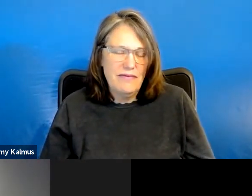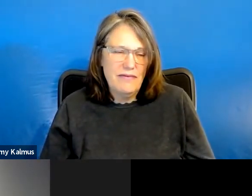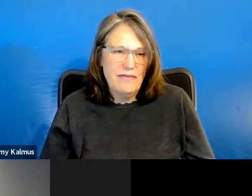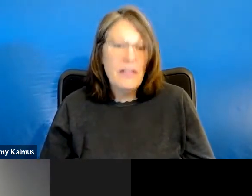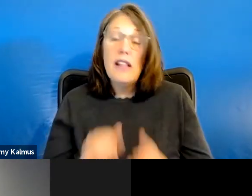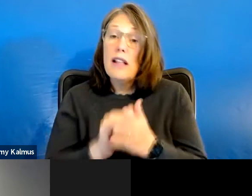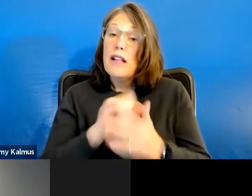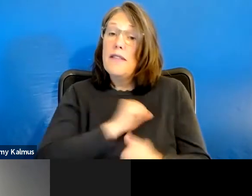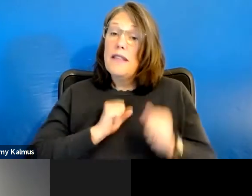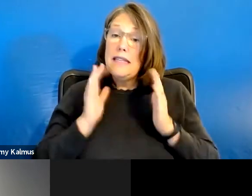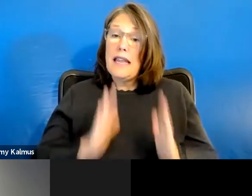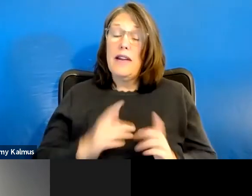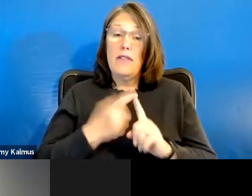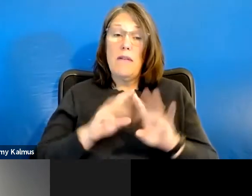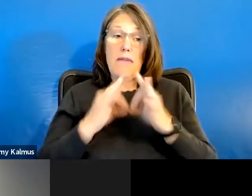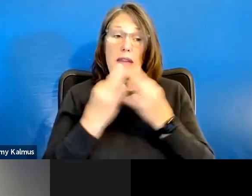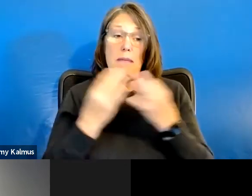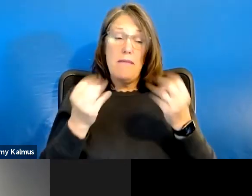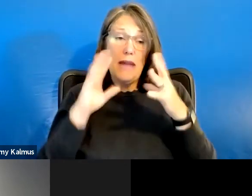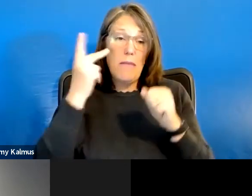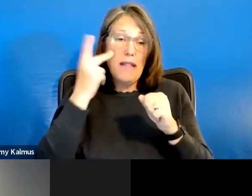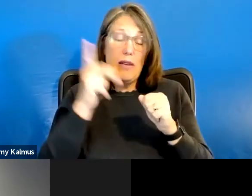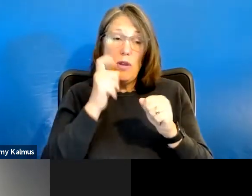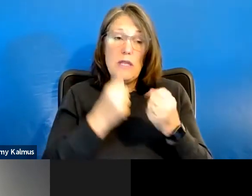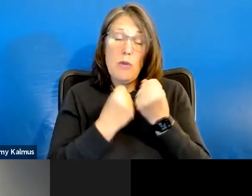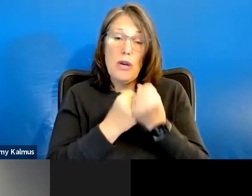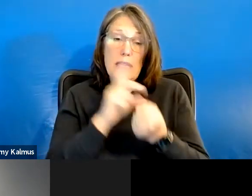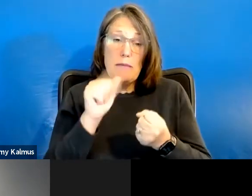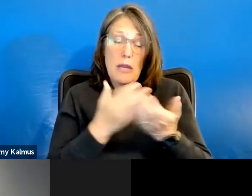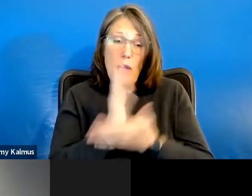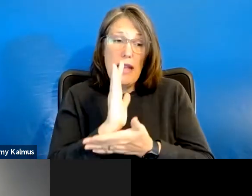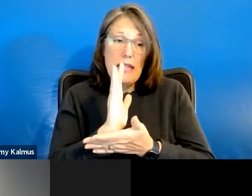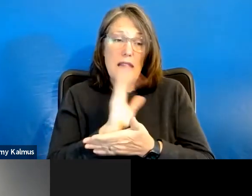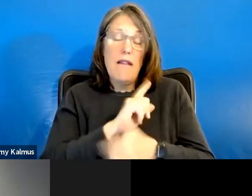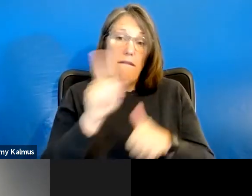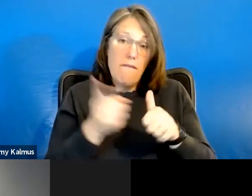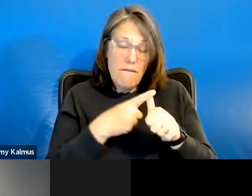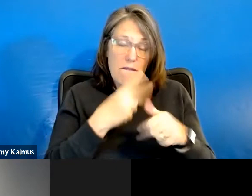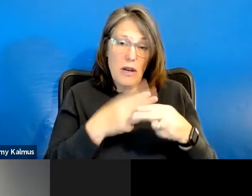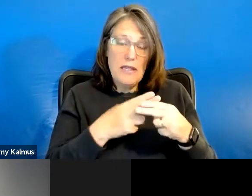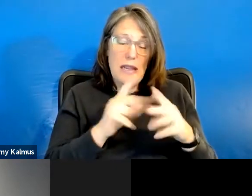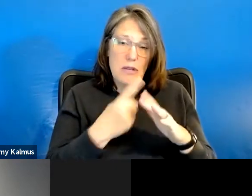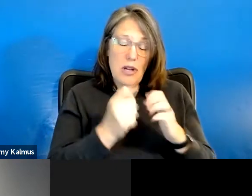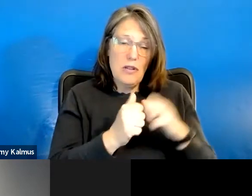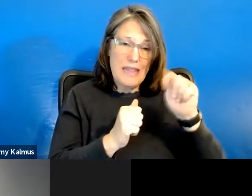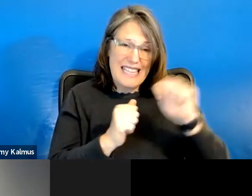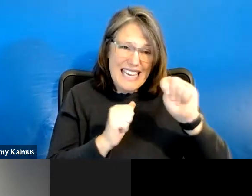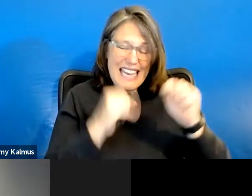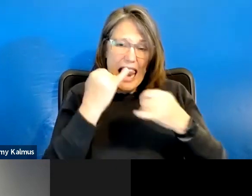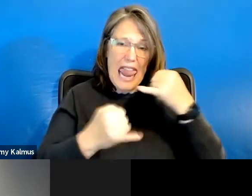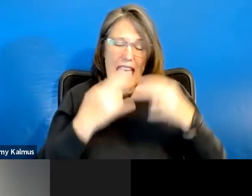This senator comes from a family of many politicians who supported disability rights. First name starts with